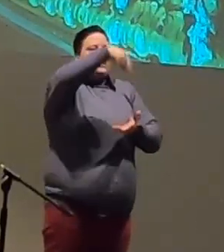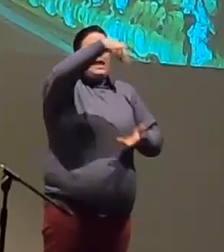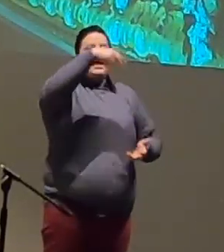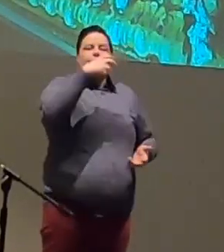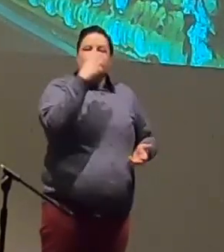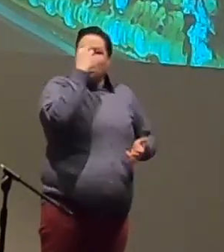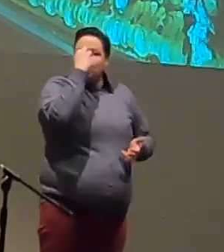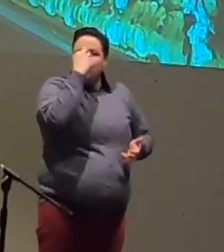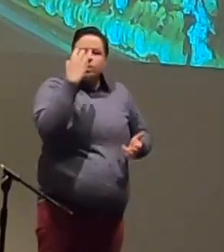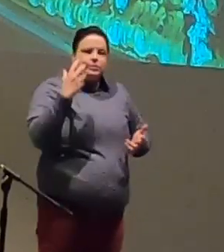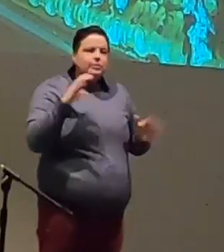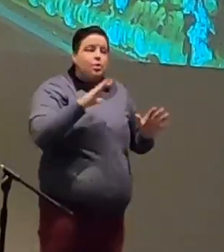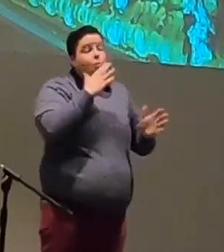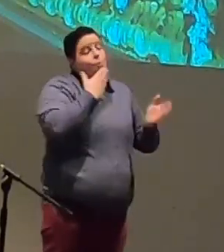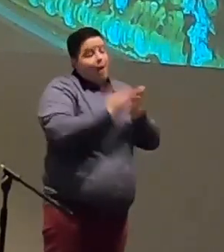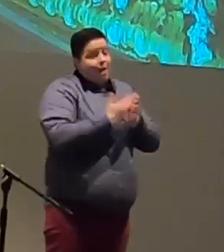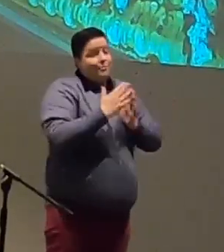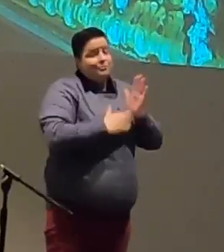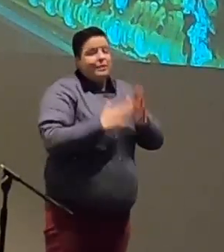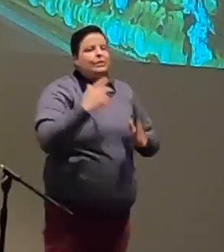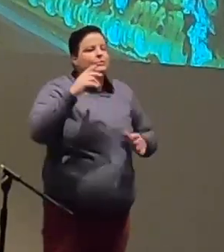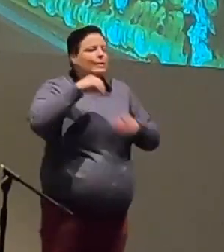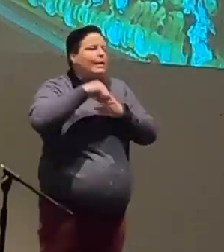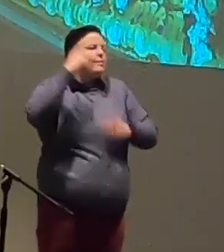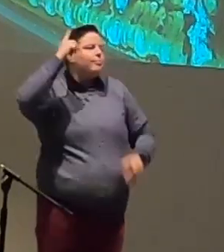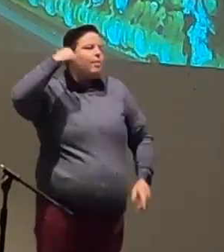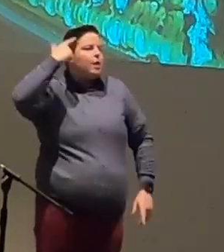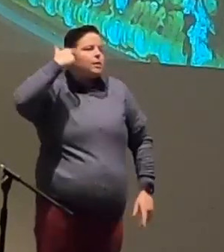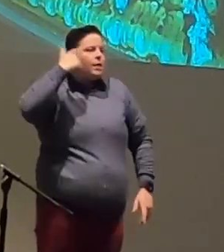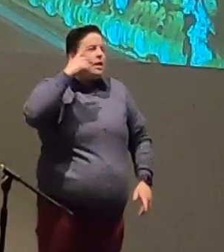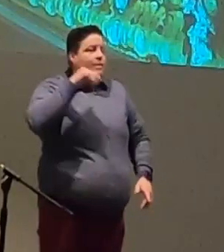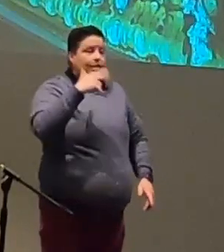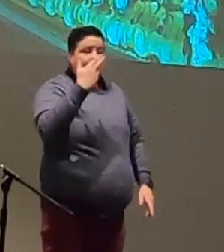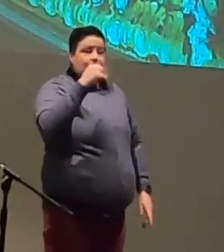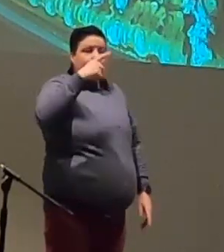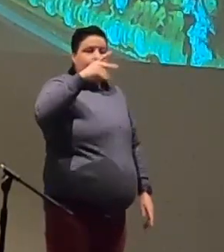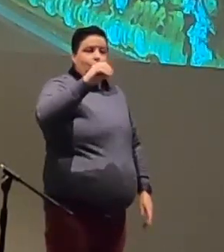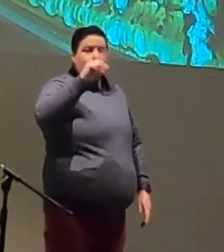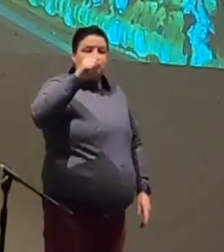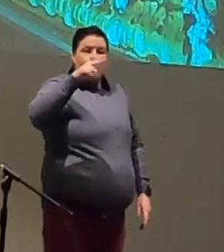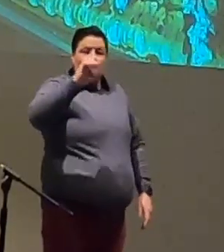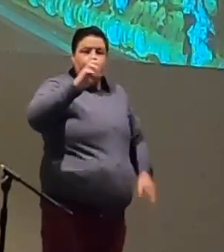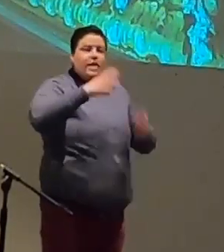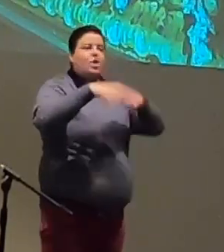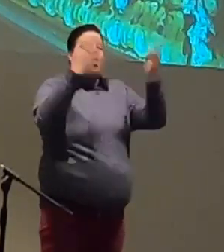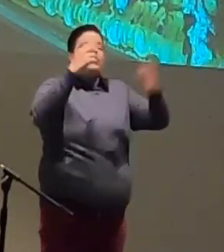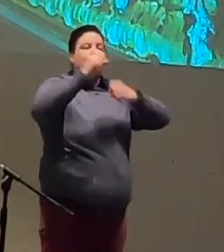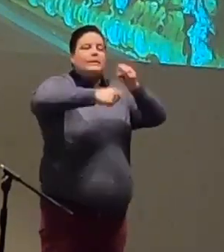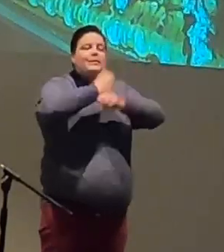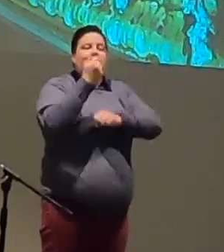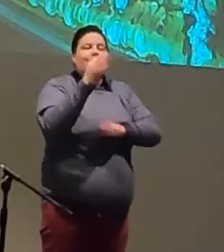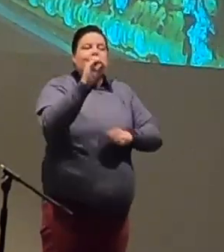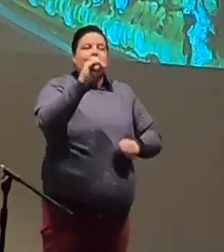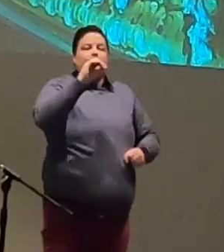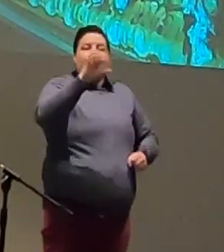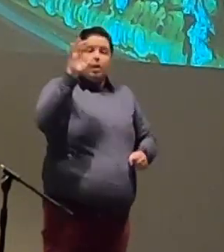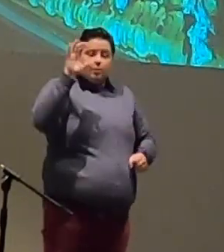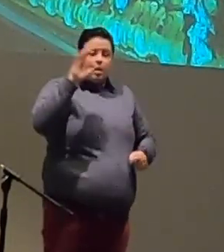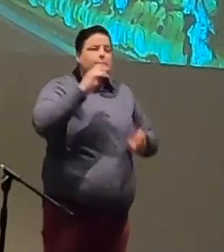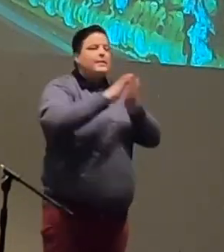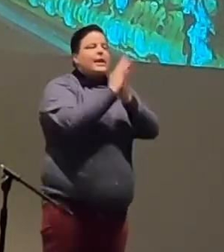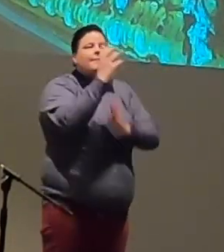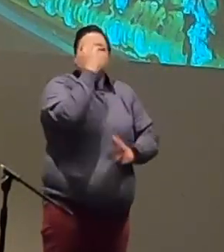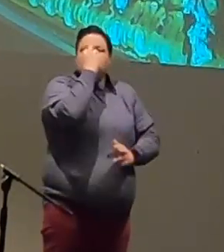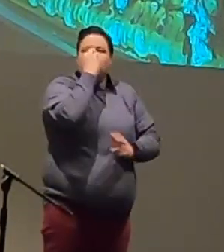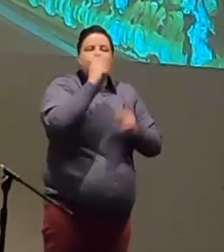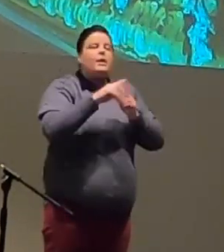and he painted it while he was in London, and it depicts the Hippodrome, which opened in 1900 as a circus, but eventually turned